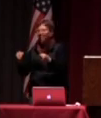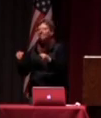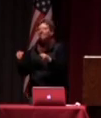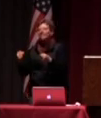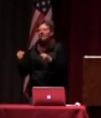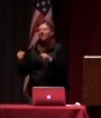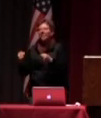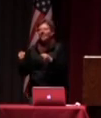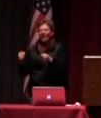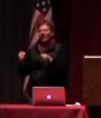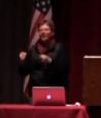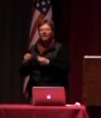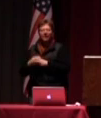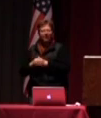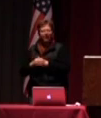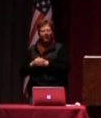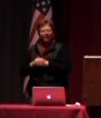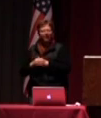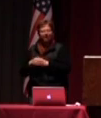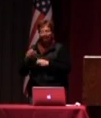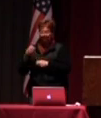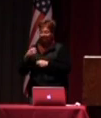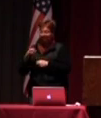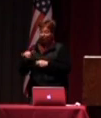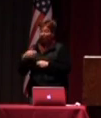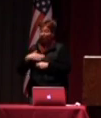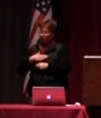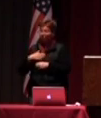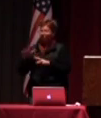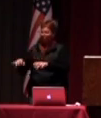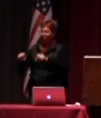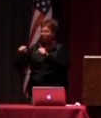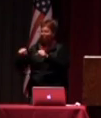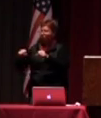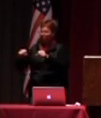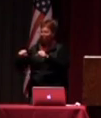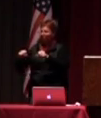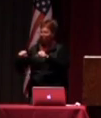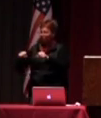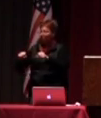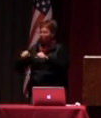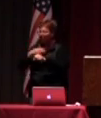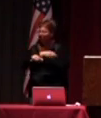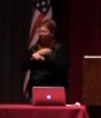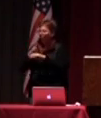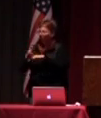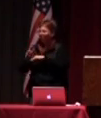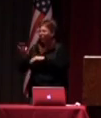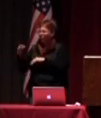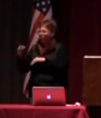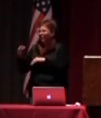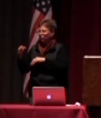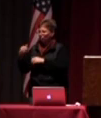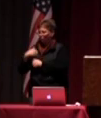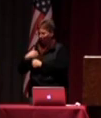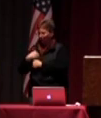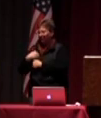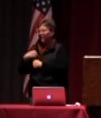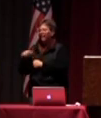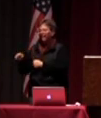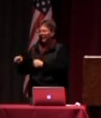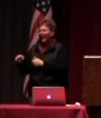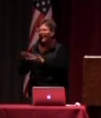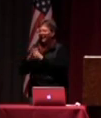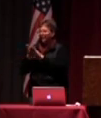calendar was the 18th of Brumaire, Napoleon seized power with support of the French army. He then outmaneuvered his fellow conspirators